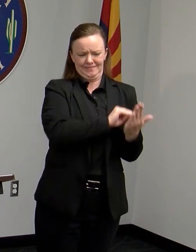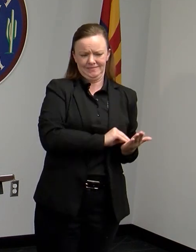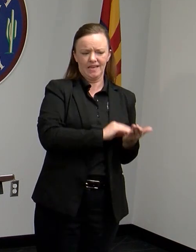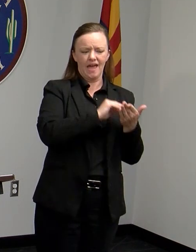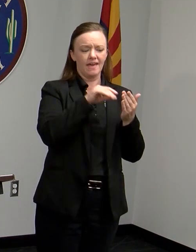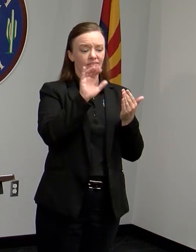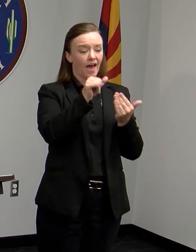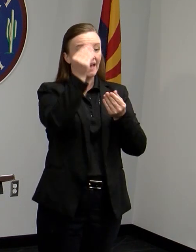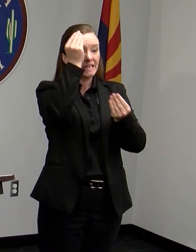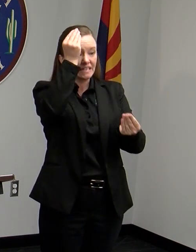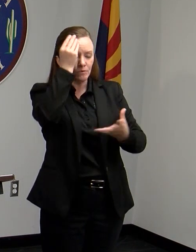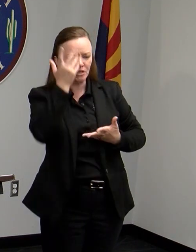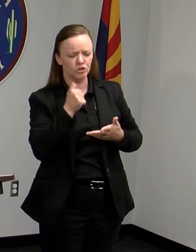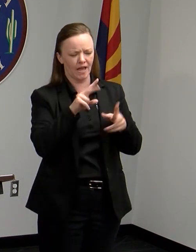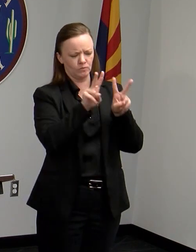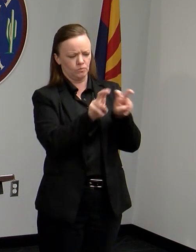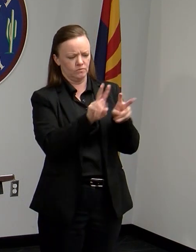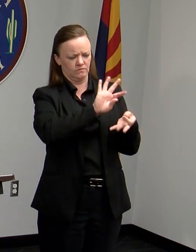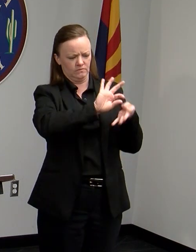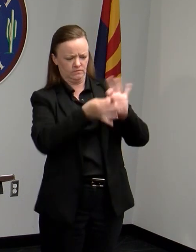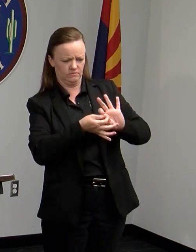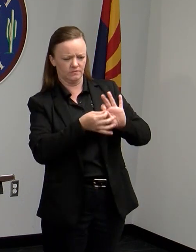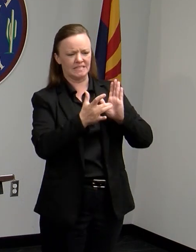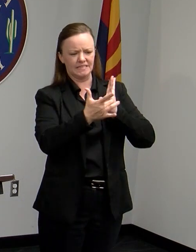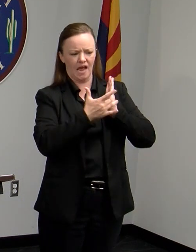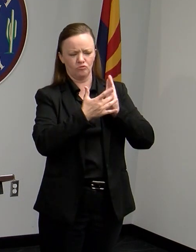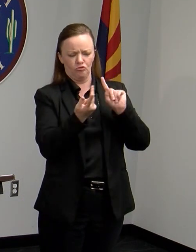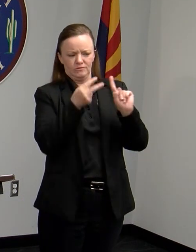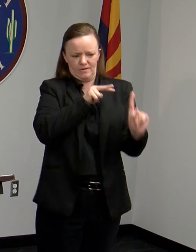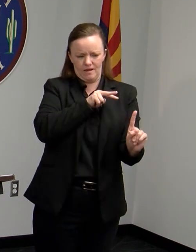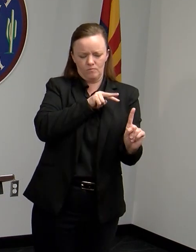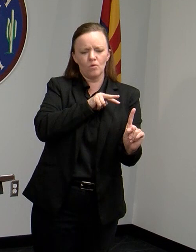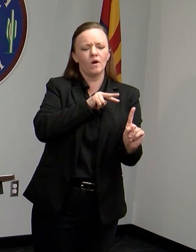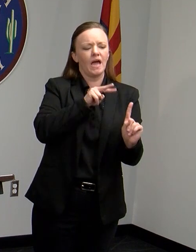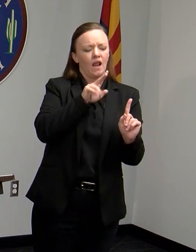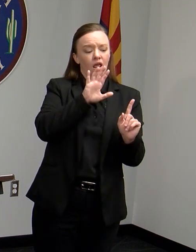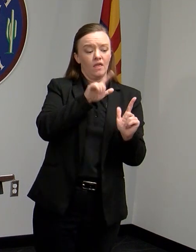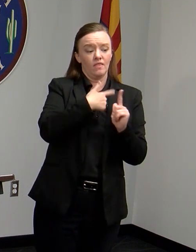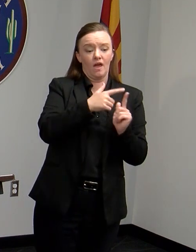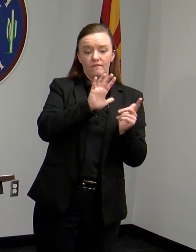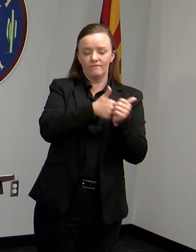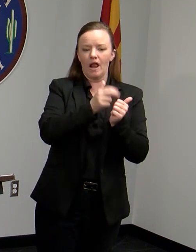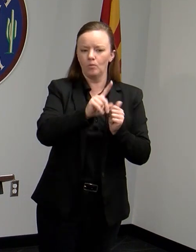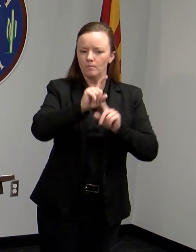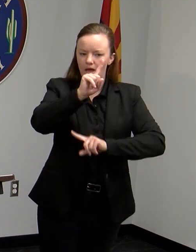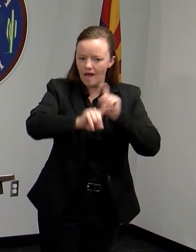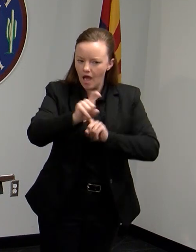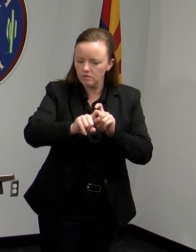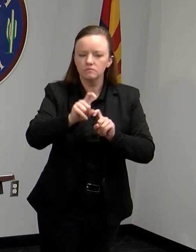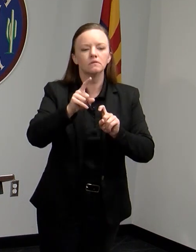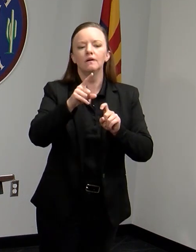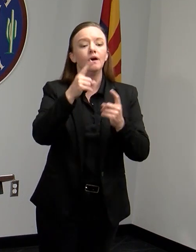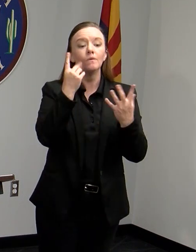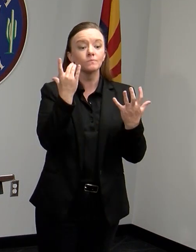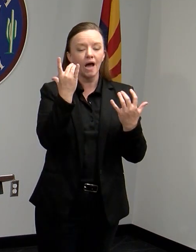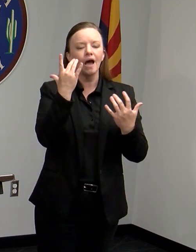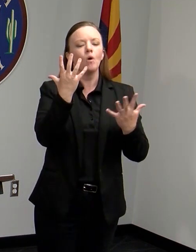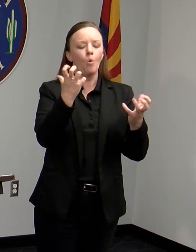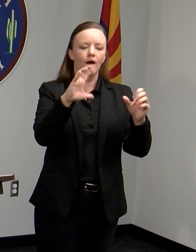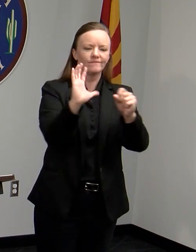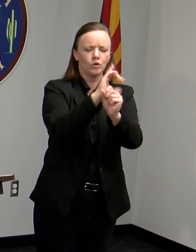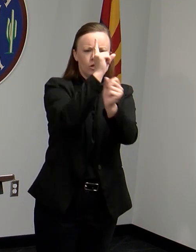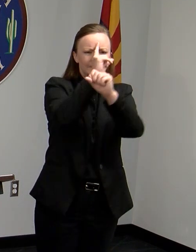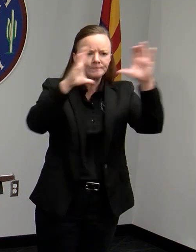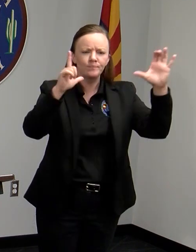they're hearing it from a technical standpoint so that they can ask appropriate follow-up questions and get the full picture of who